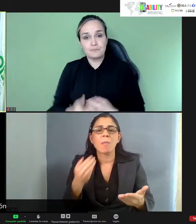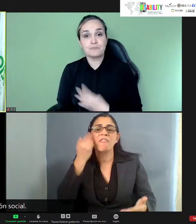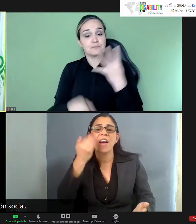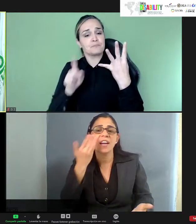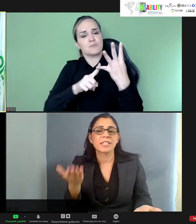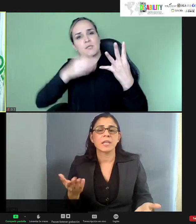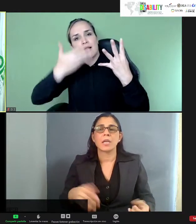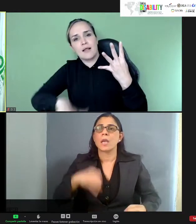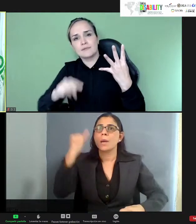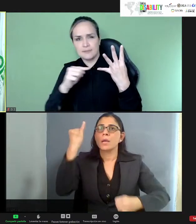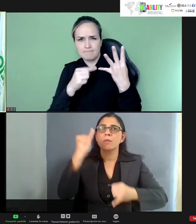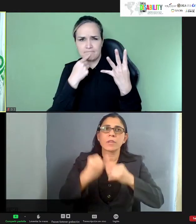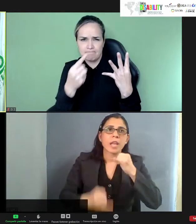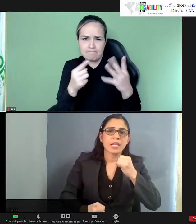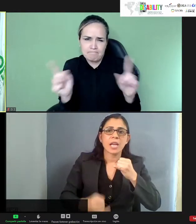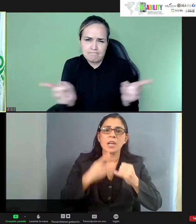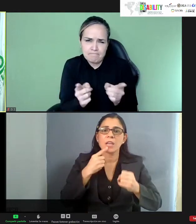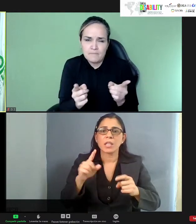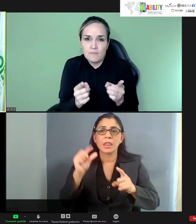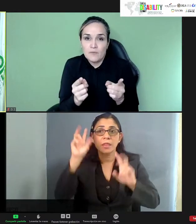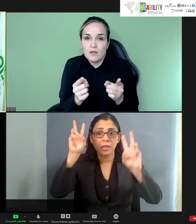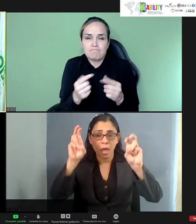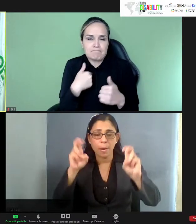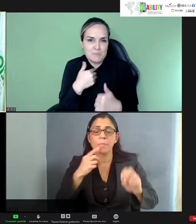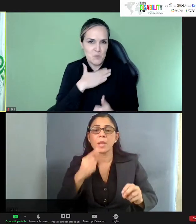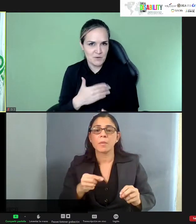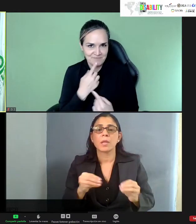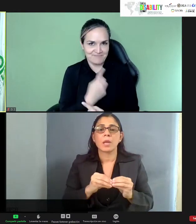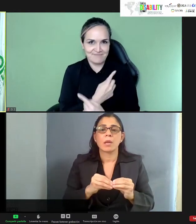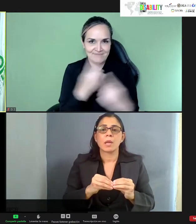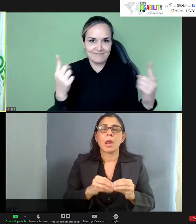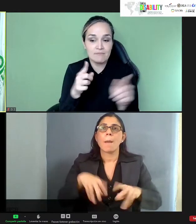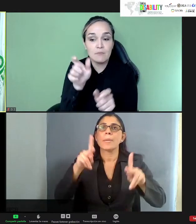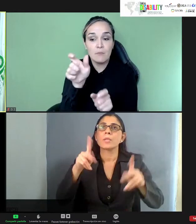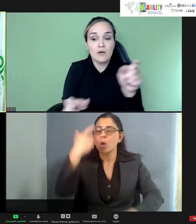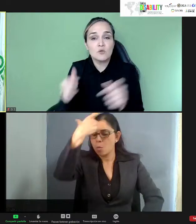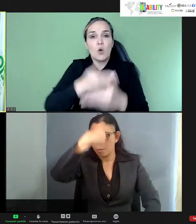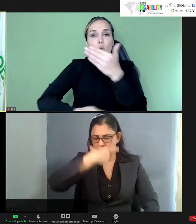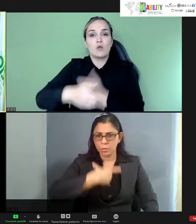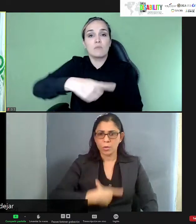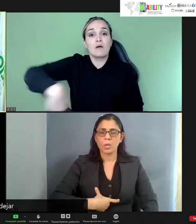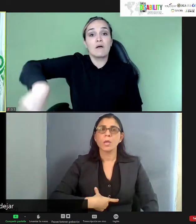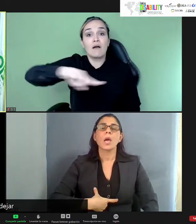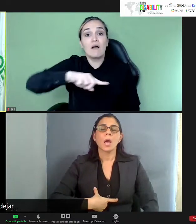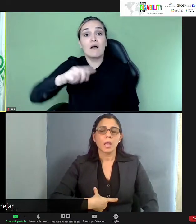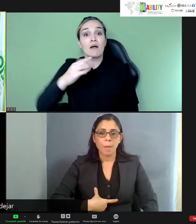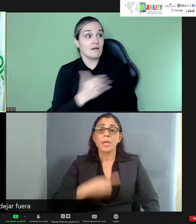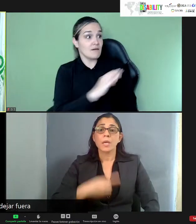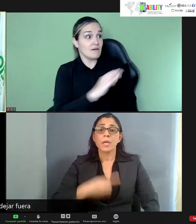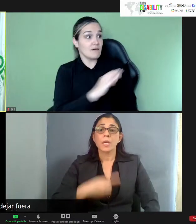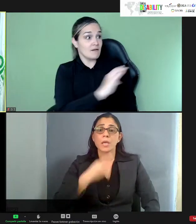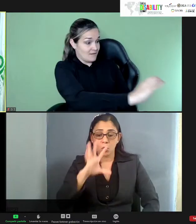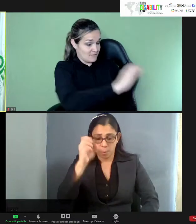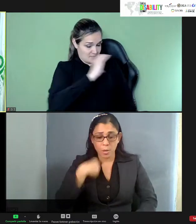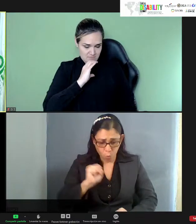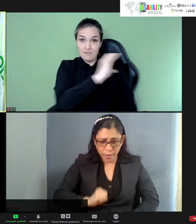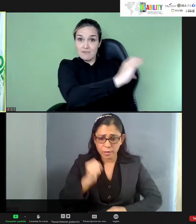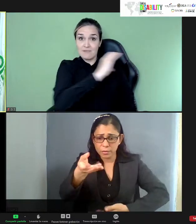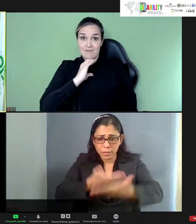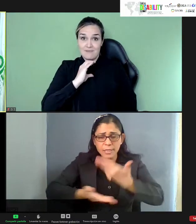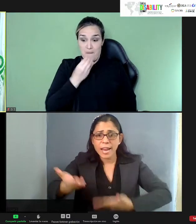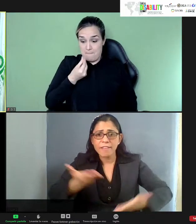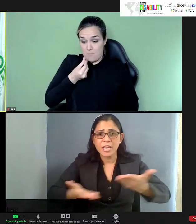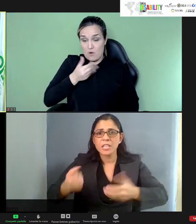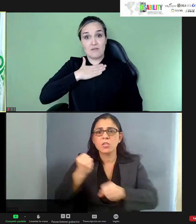let this market work market without being covered so another aspect is that